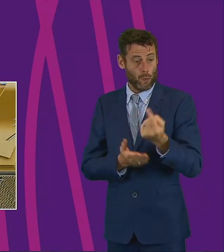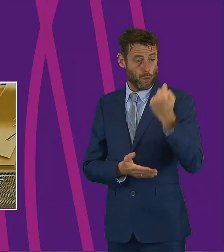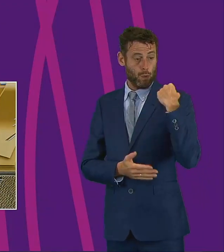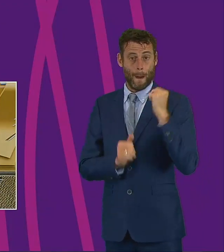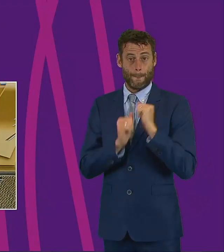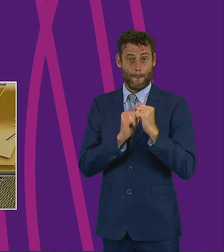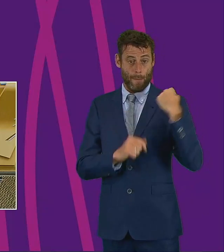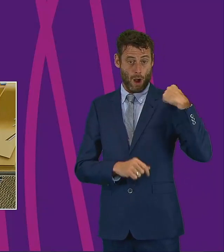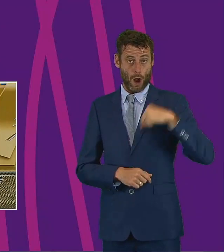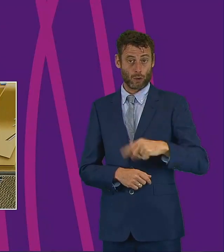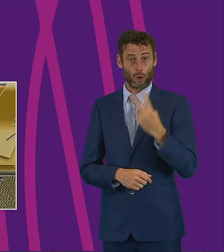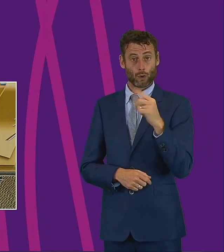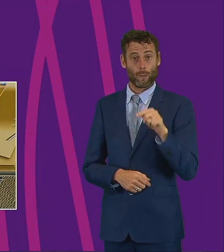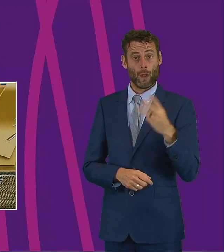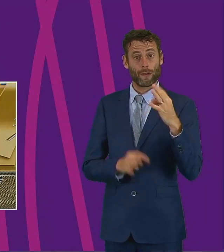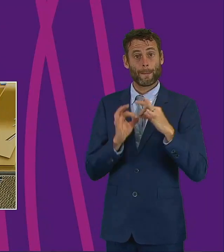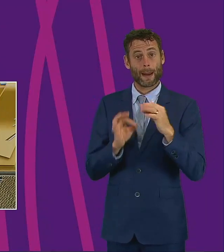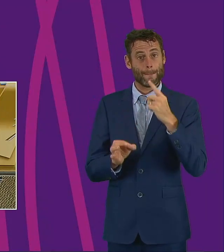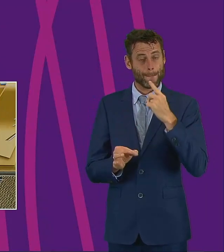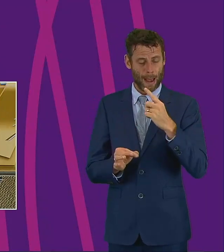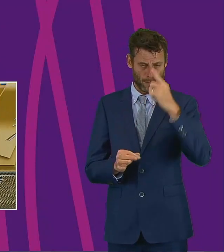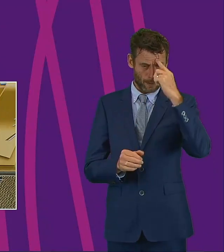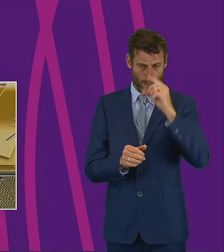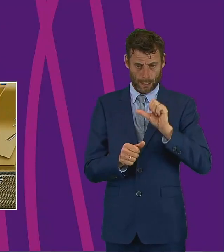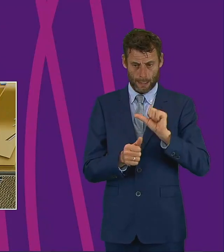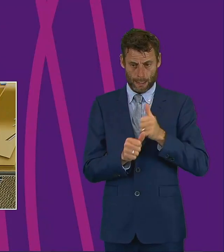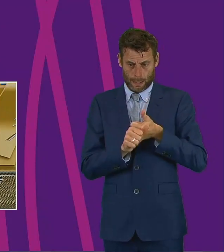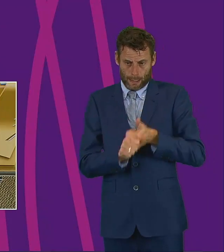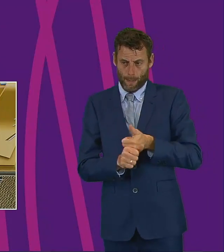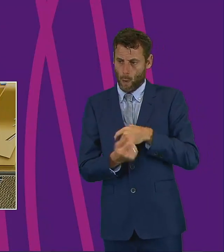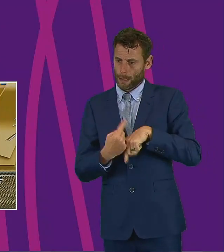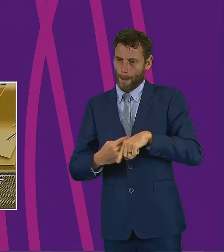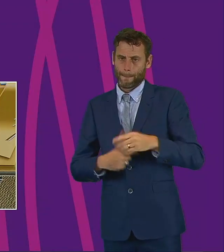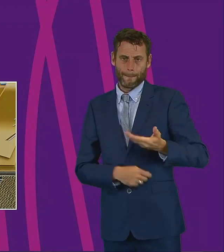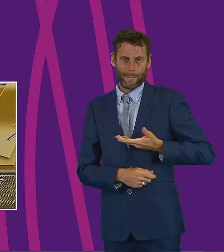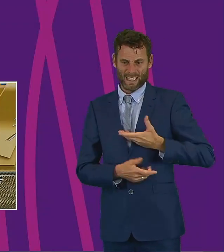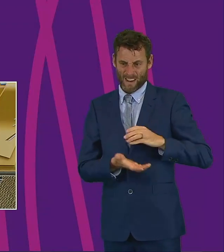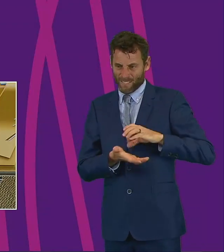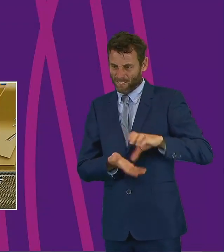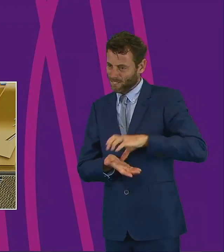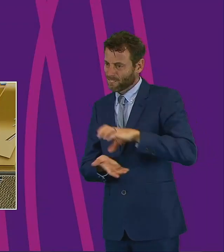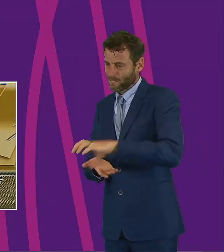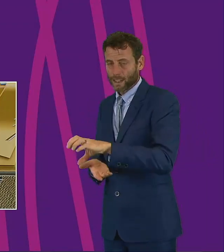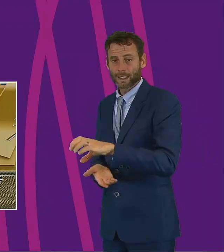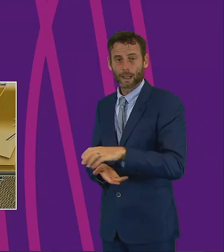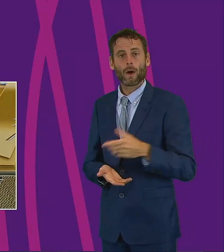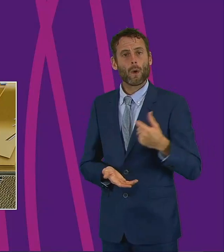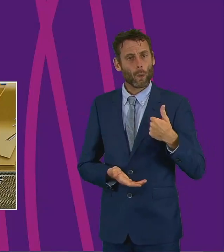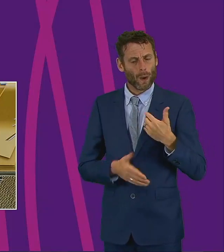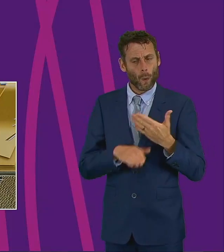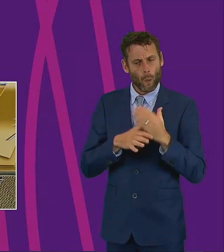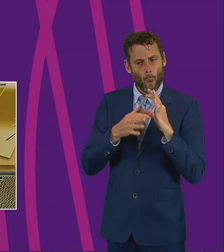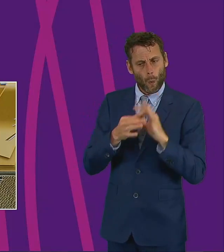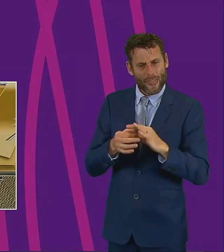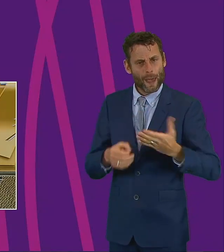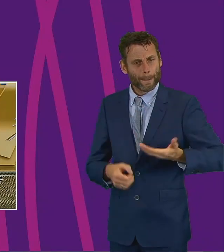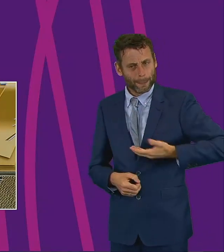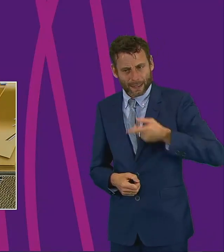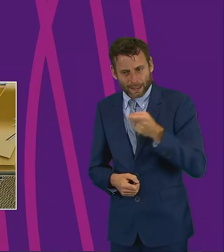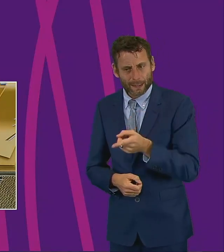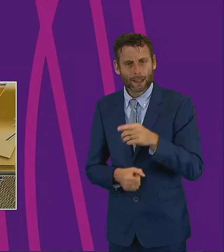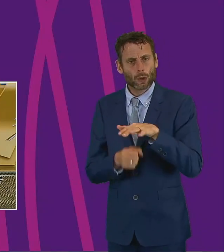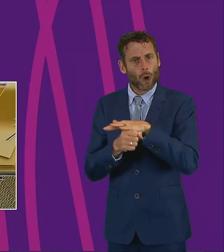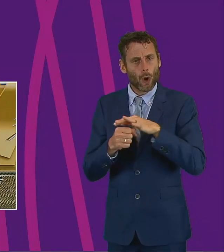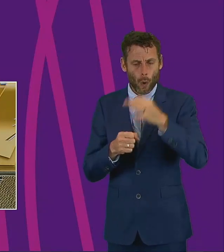the £2.3 billion worth of business support. And we'll continue to work very closely with businesses and with local authorities in